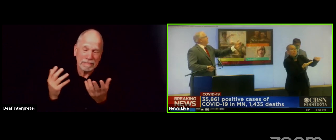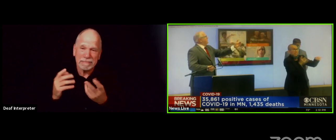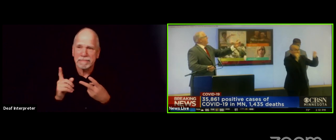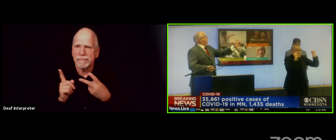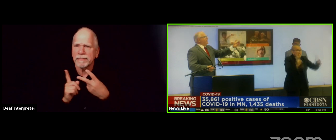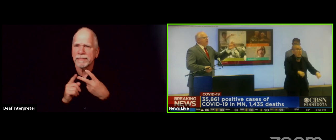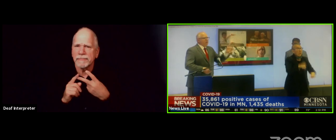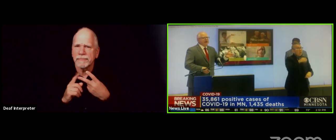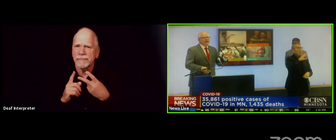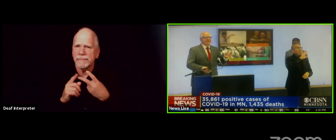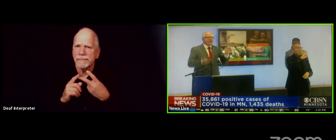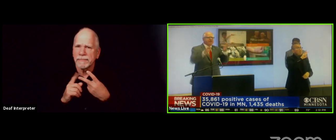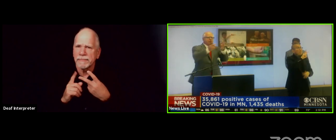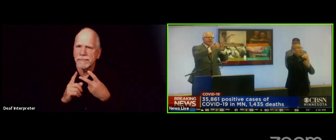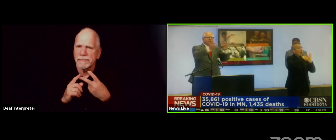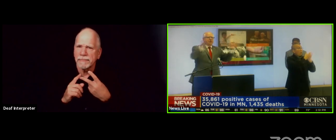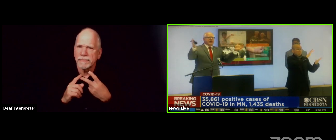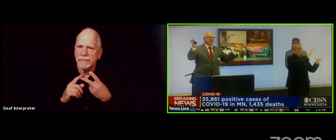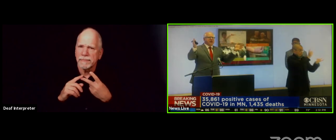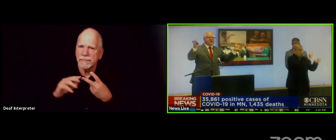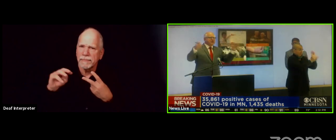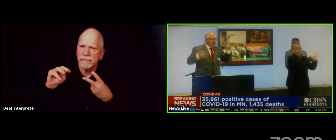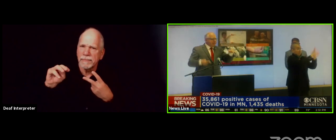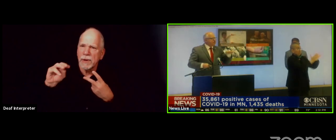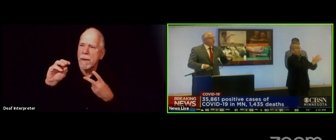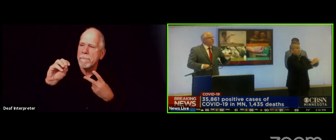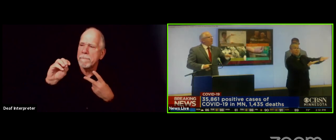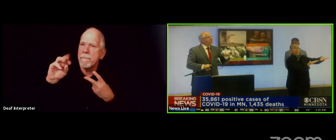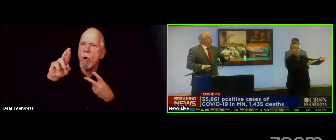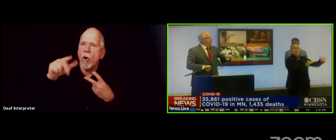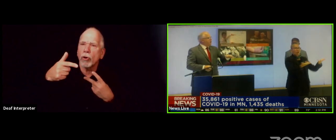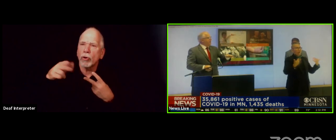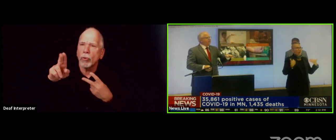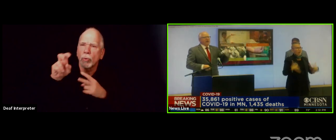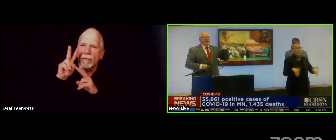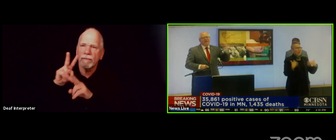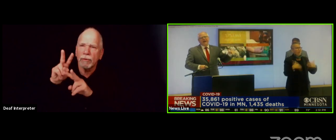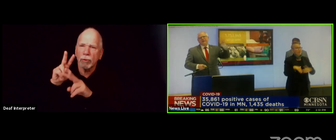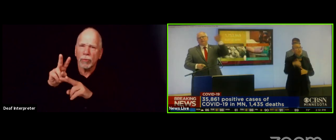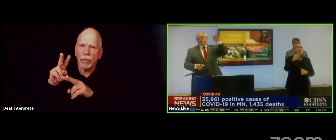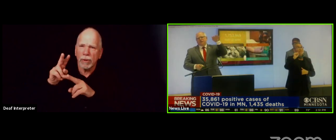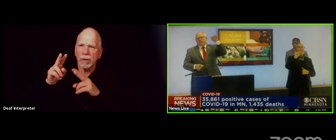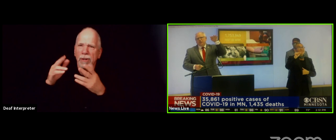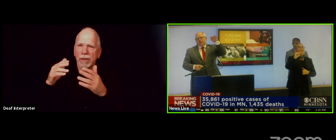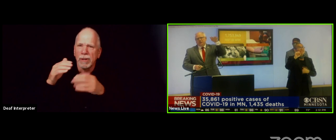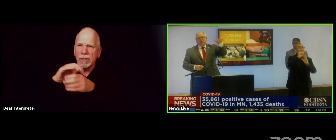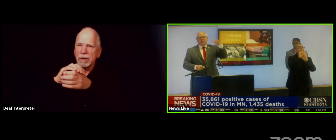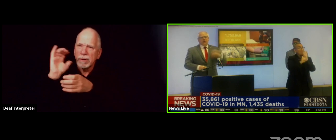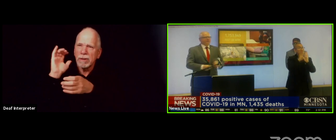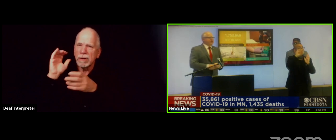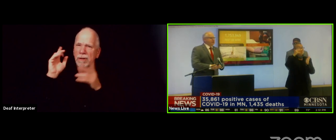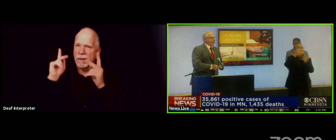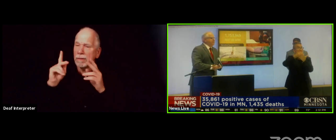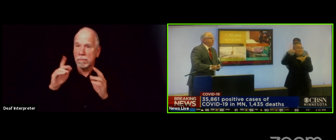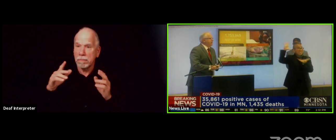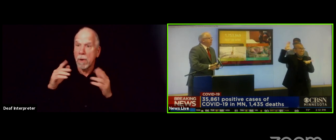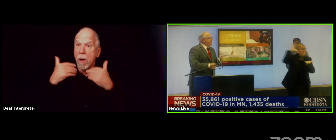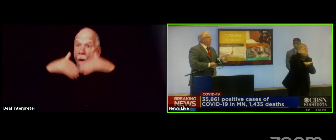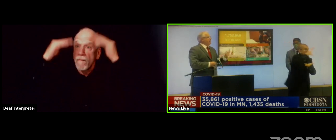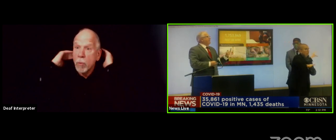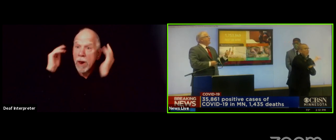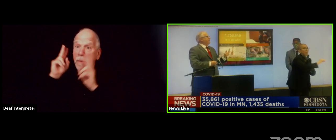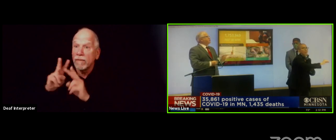one would kick in. And what that is if we compare 10 states, Minnesota spent the least on this. Then the mortuary facility.